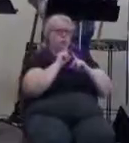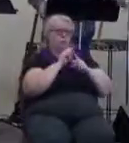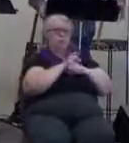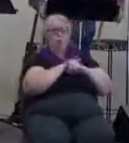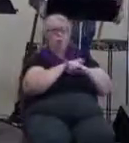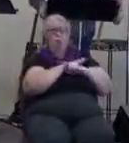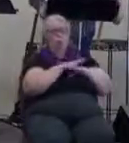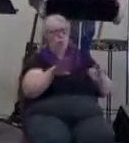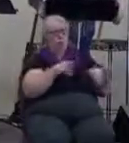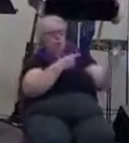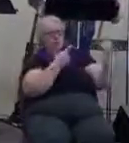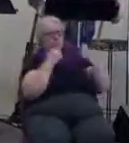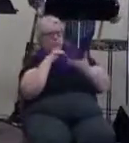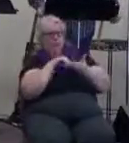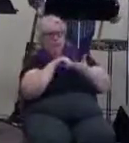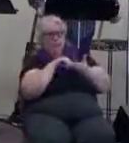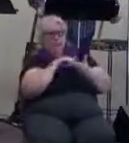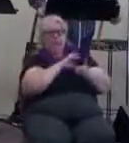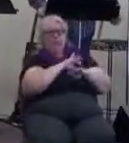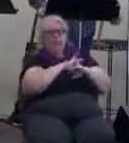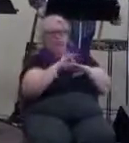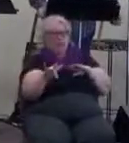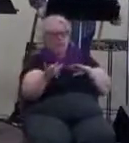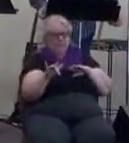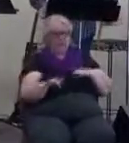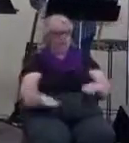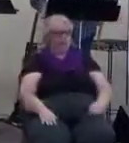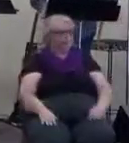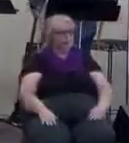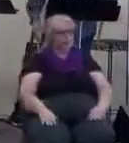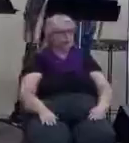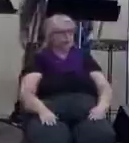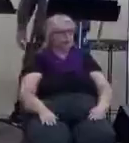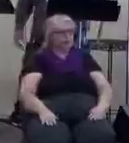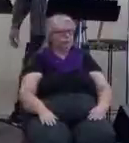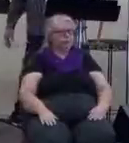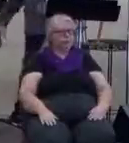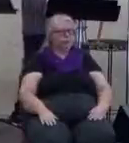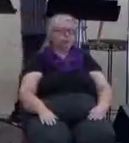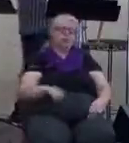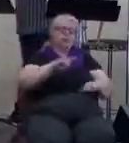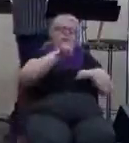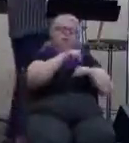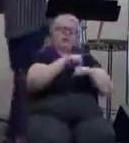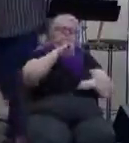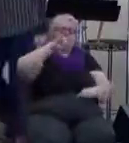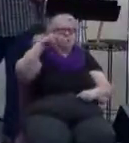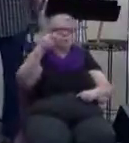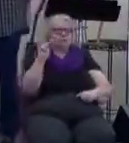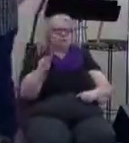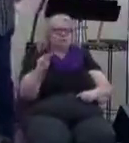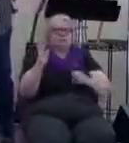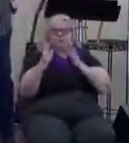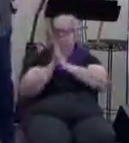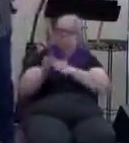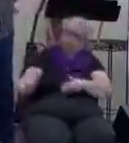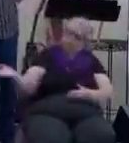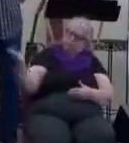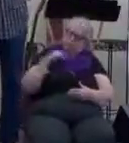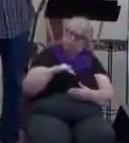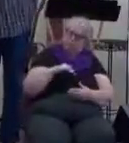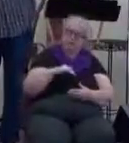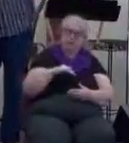And while preaching, Peter and John are asked to come with the Sanhedrin. They're just up here talking like I